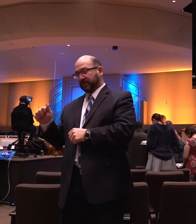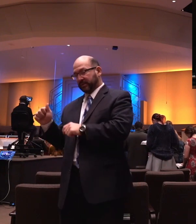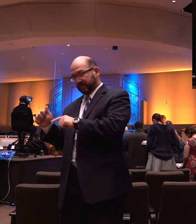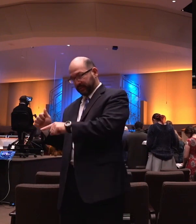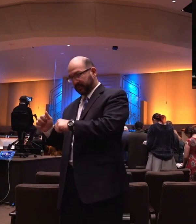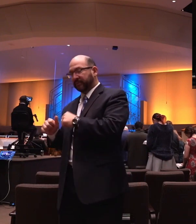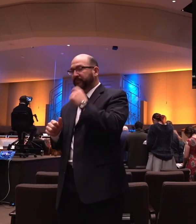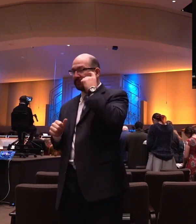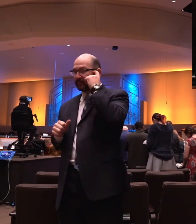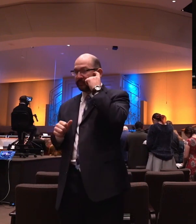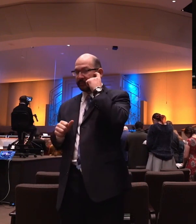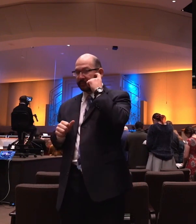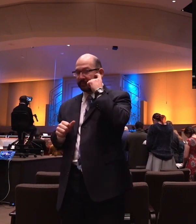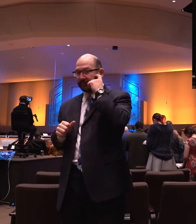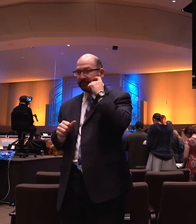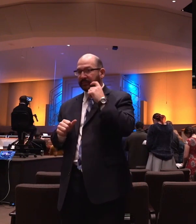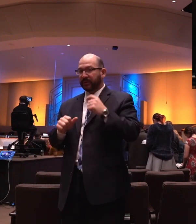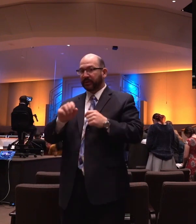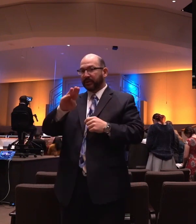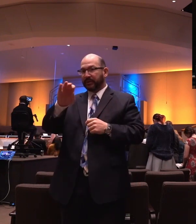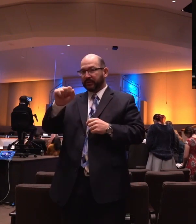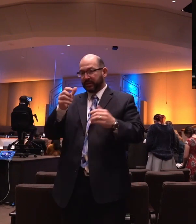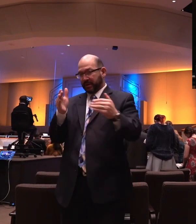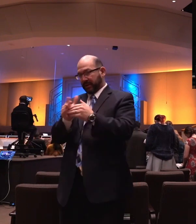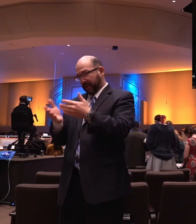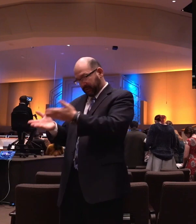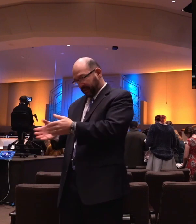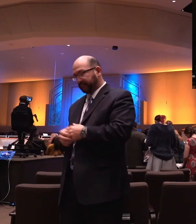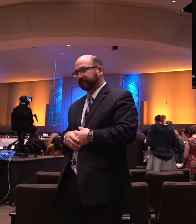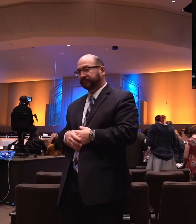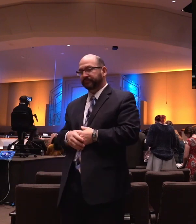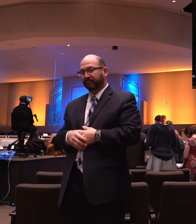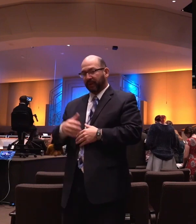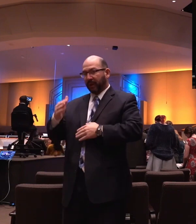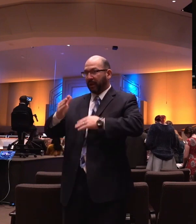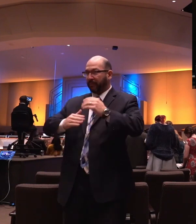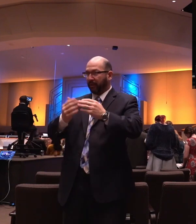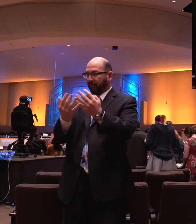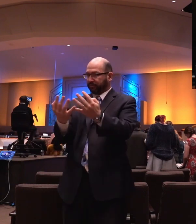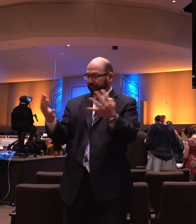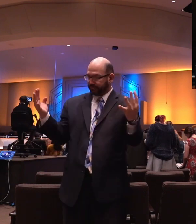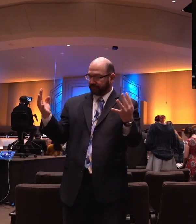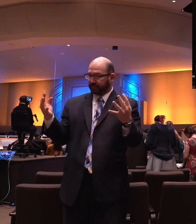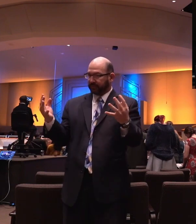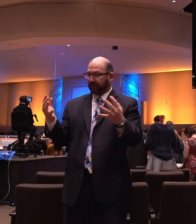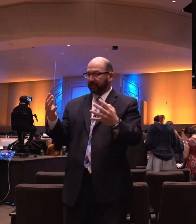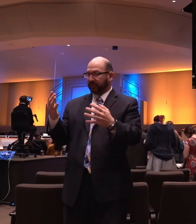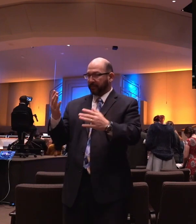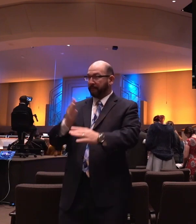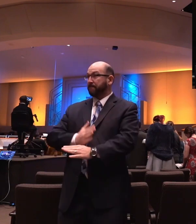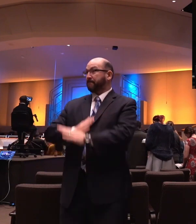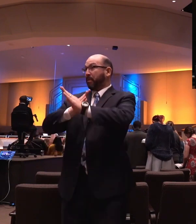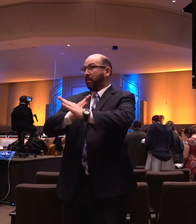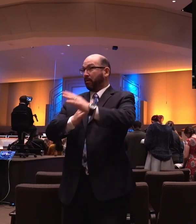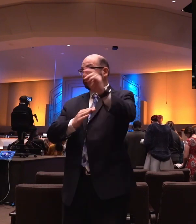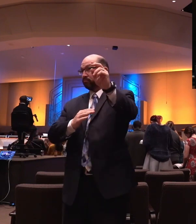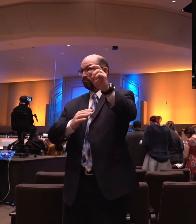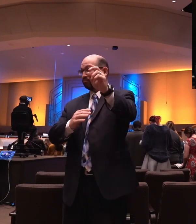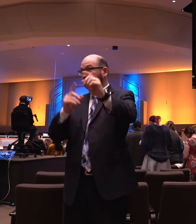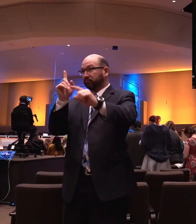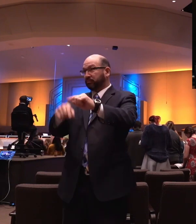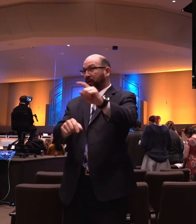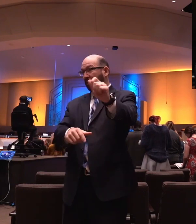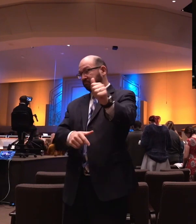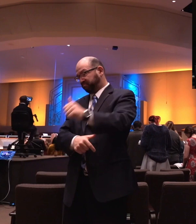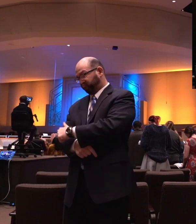against Judah and built Ramah to the intent that he might let none go out or come in to Asa, king of Judah.